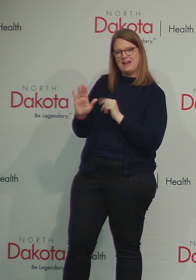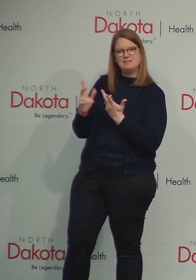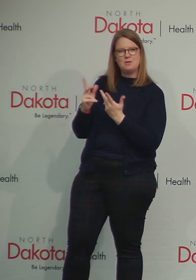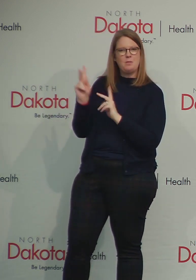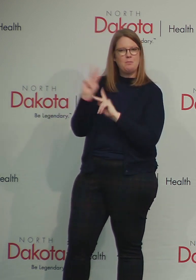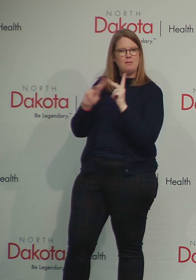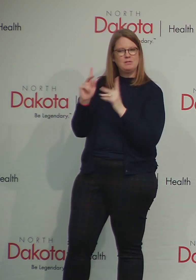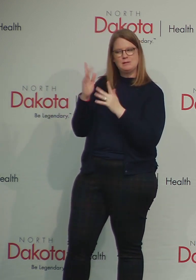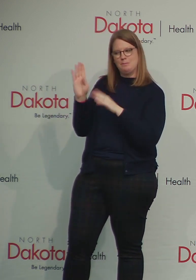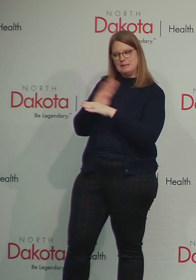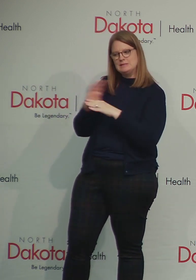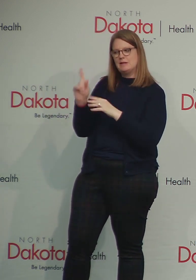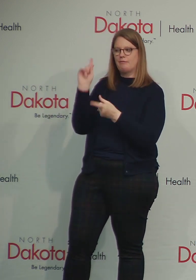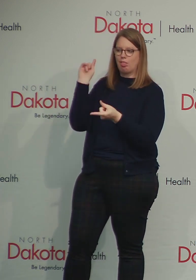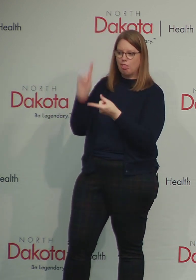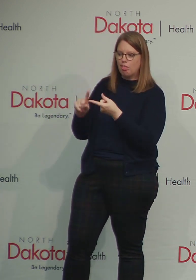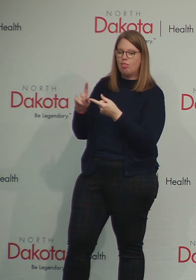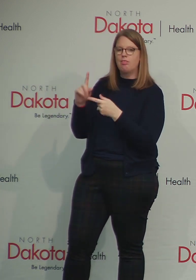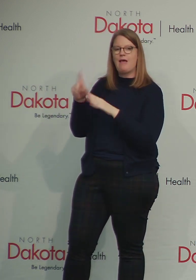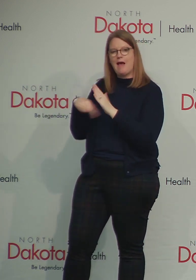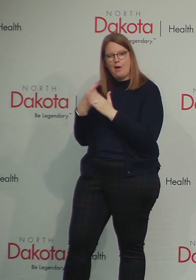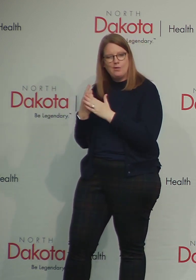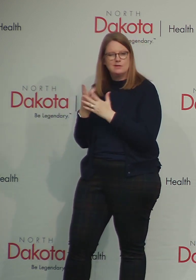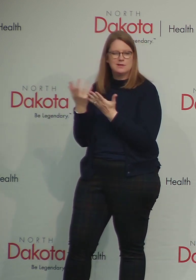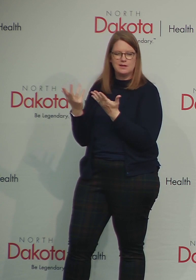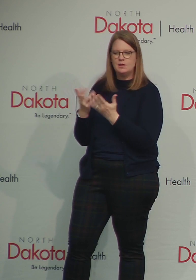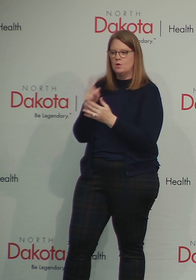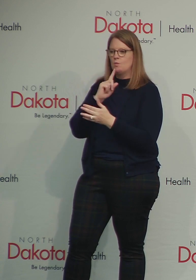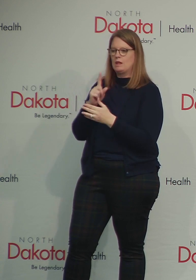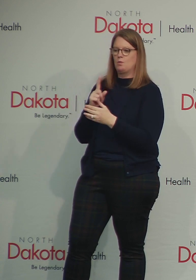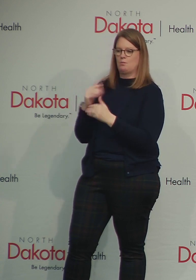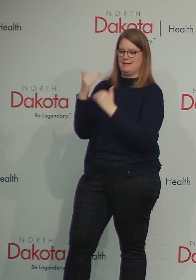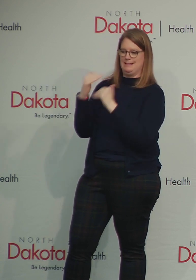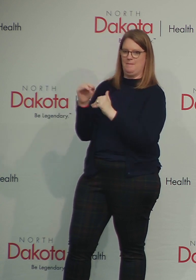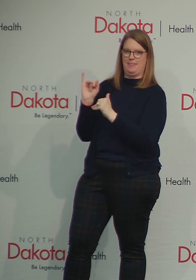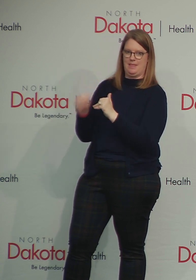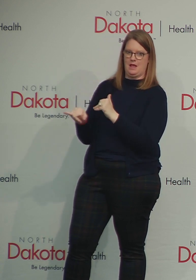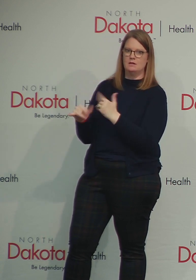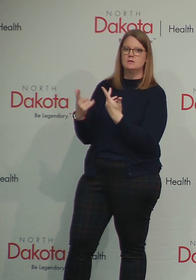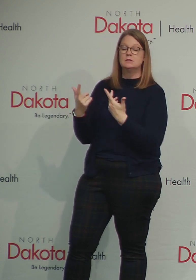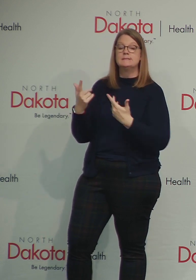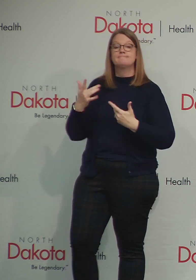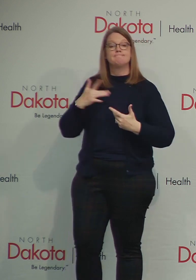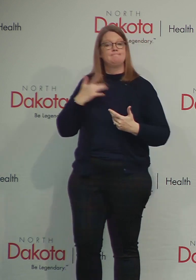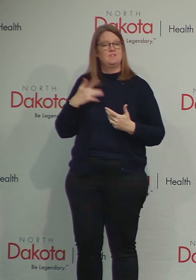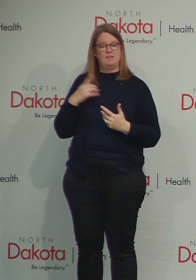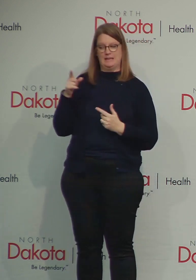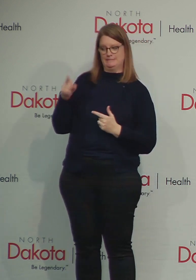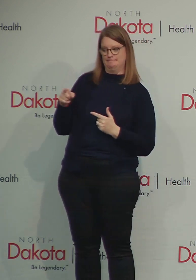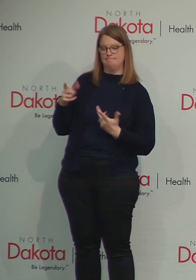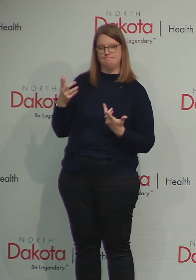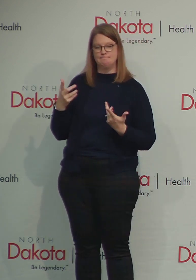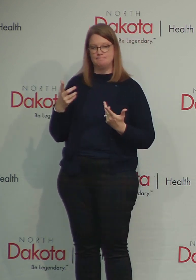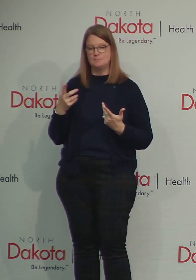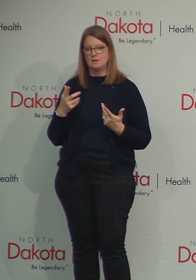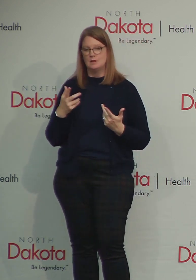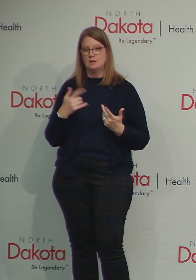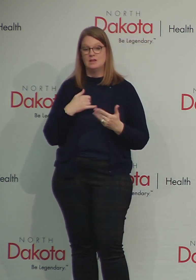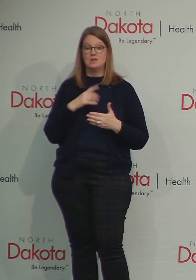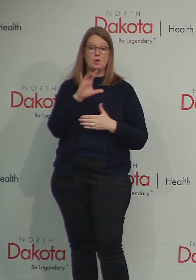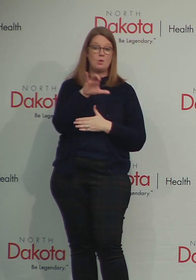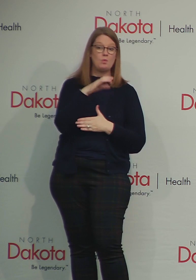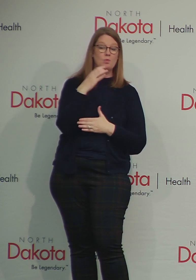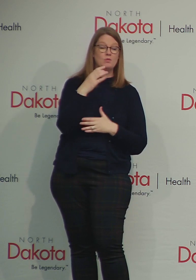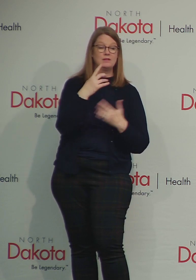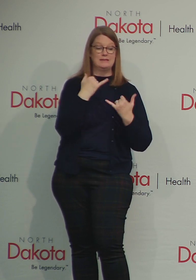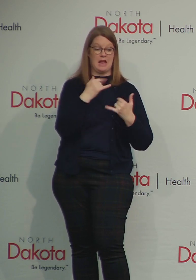keep that on as short a time as possible. And again, we're hopeful that we'll see the same kind of numbers coming out of Christmas that we're